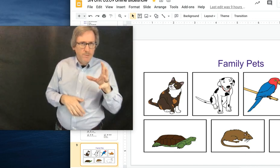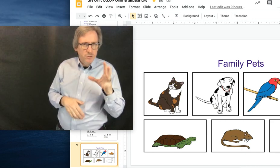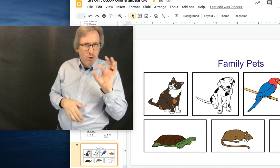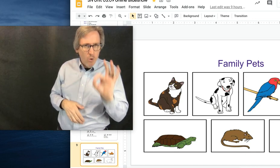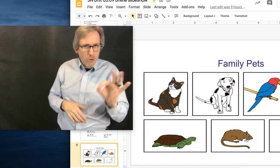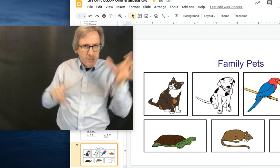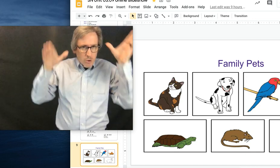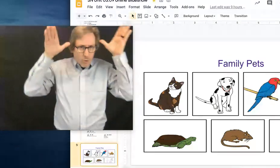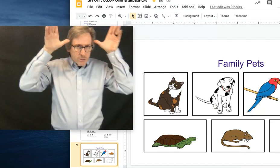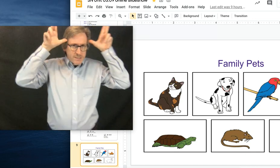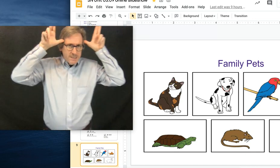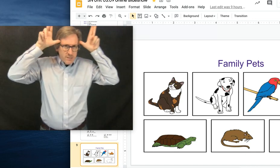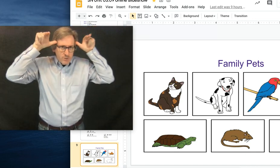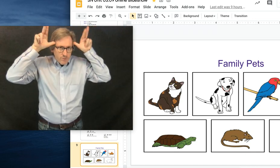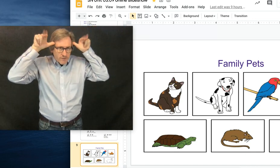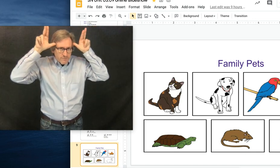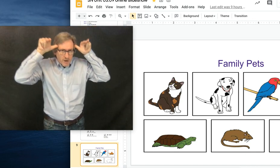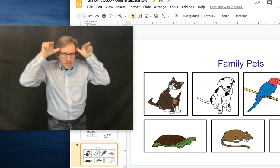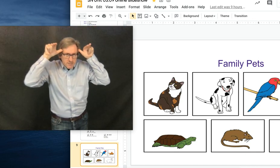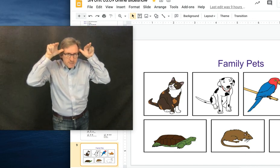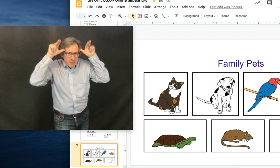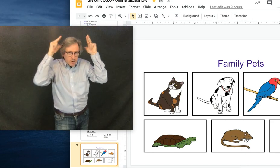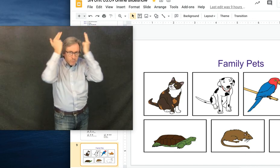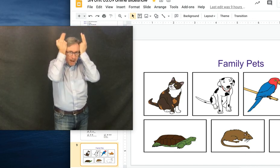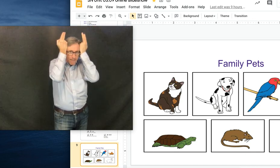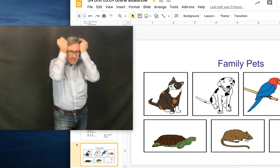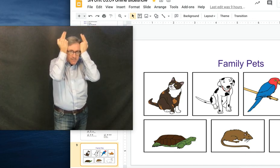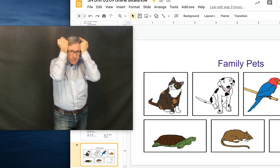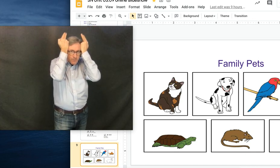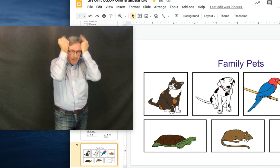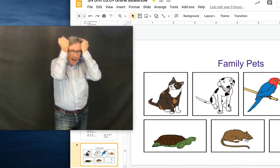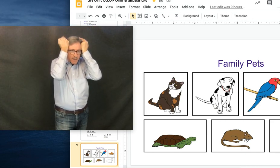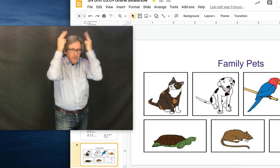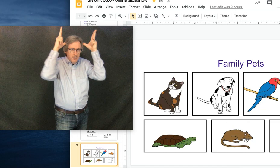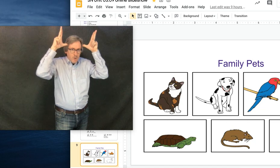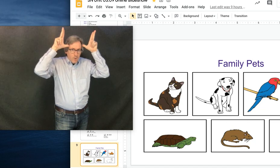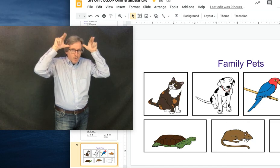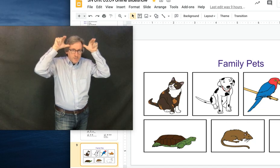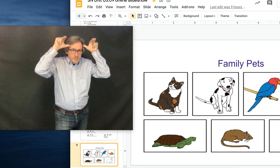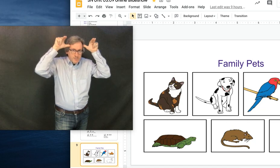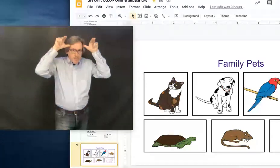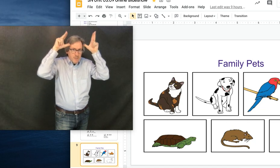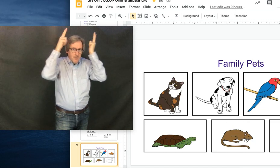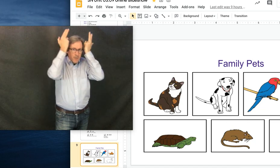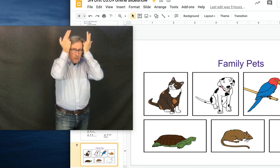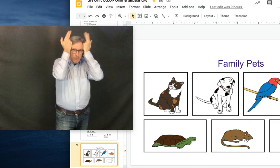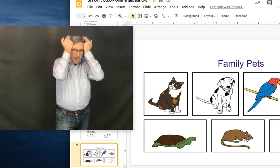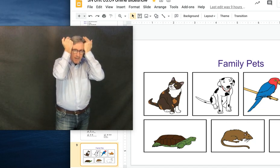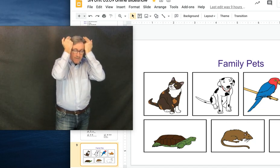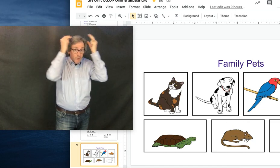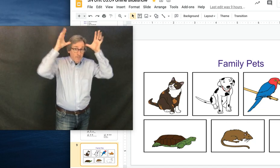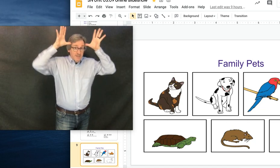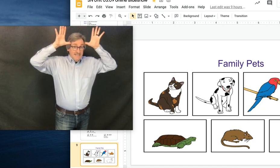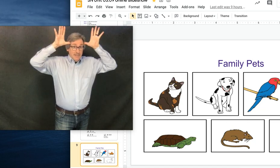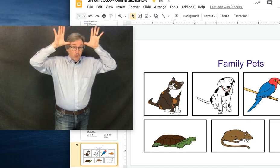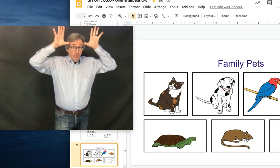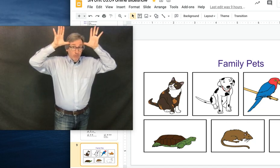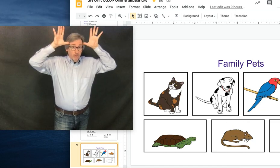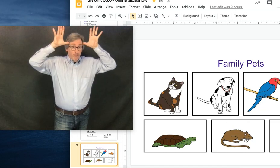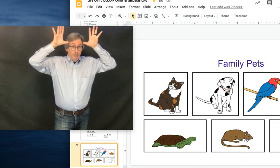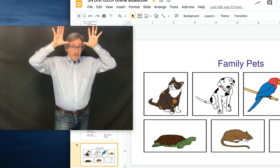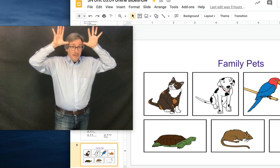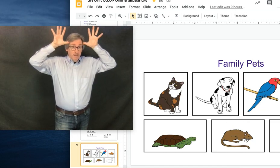which is similar to horse. Horse is to the front, rabbit is to the back. Horse, rabbit. If you remember